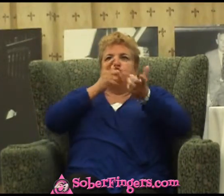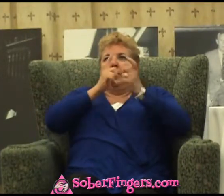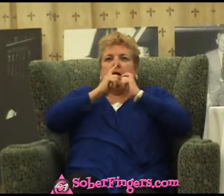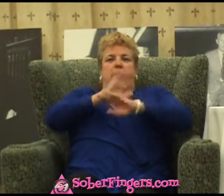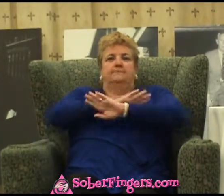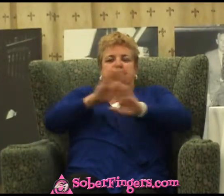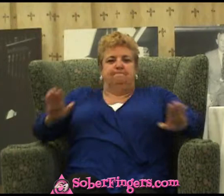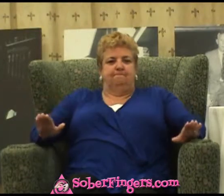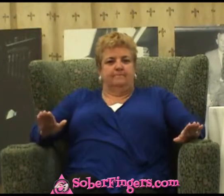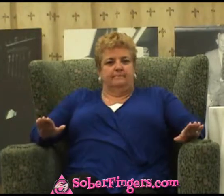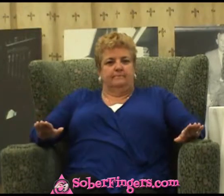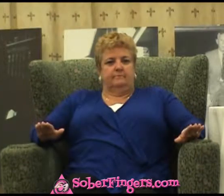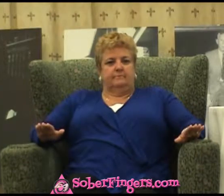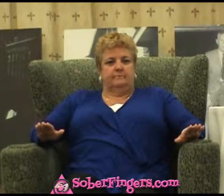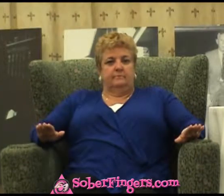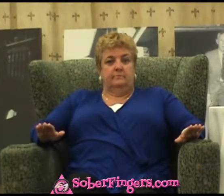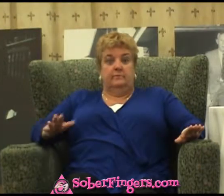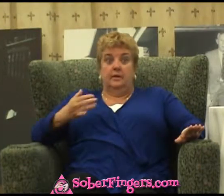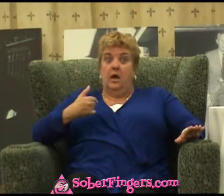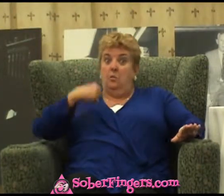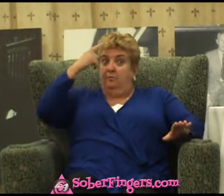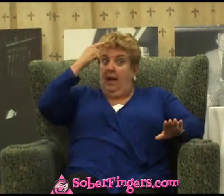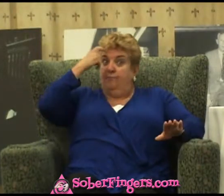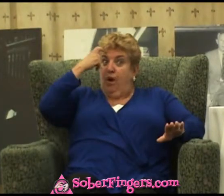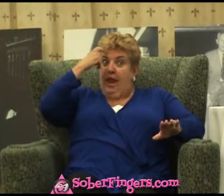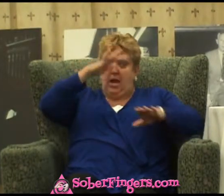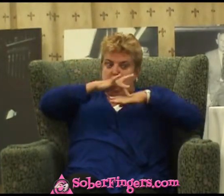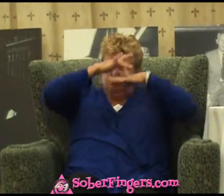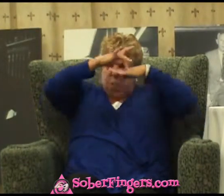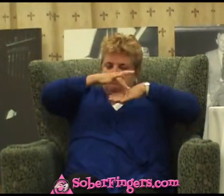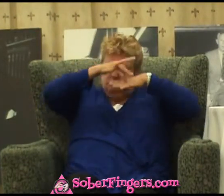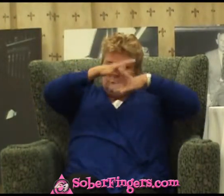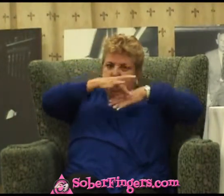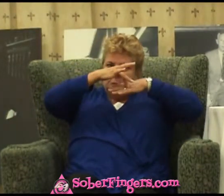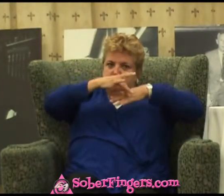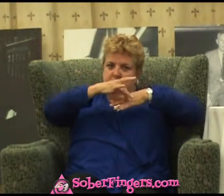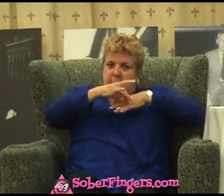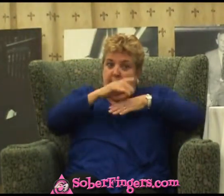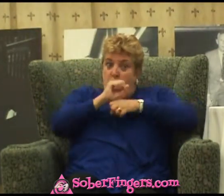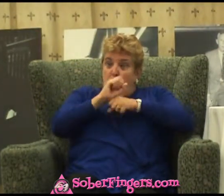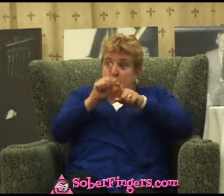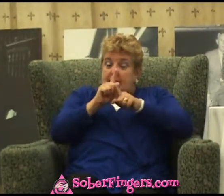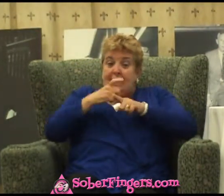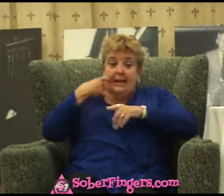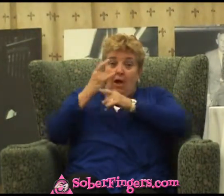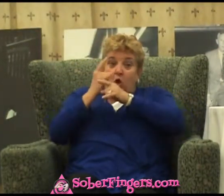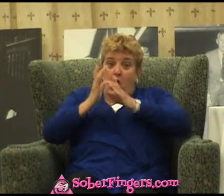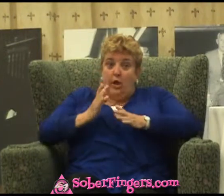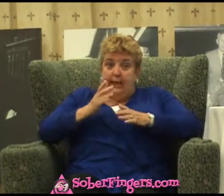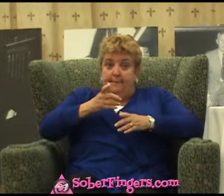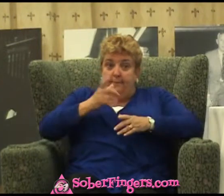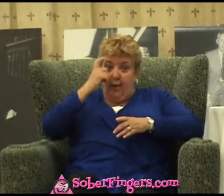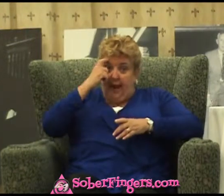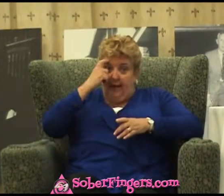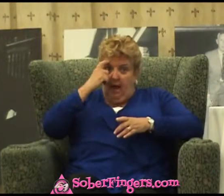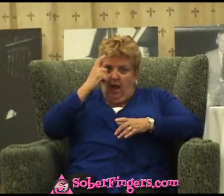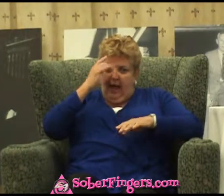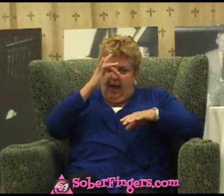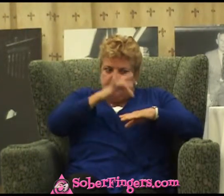And I'm obsessed with alcohol. My brain works like an alcoholic's brain. I think about it. I notice it.